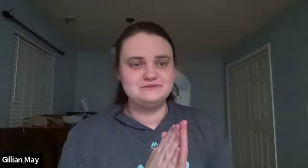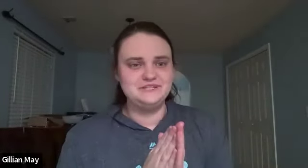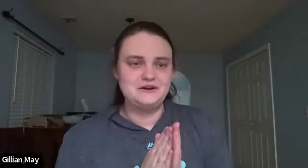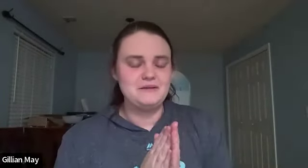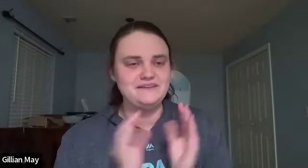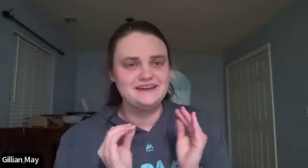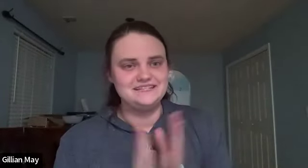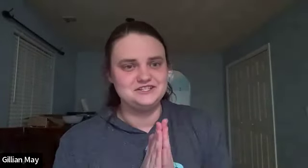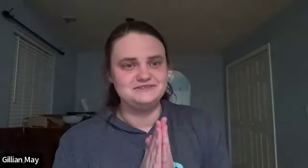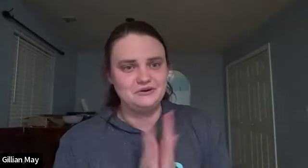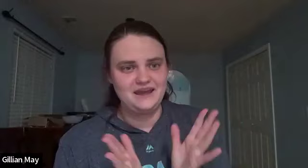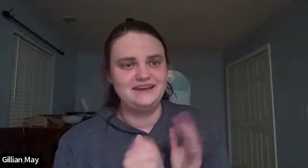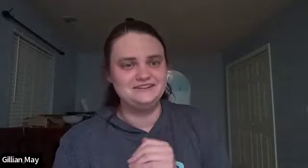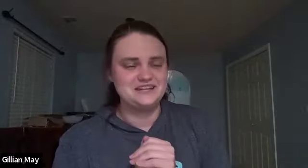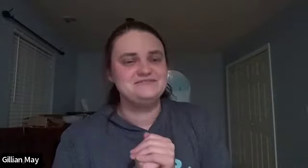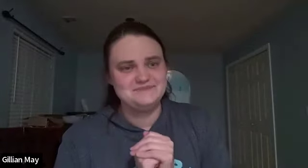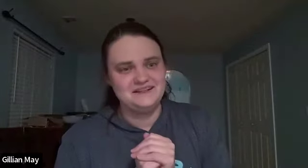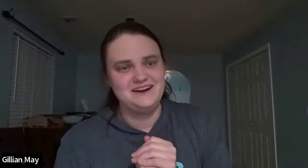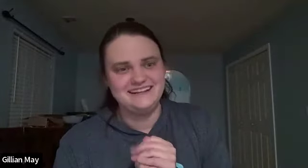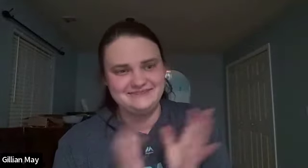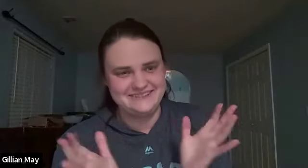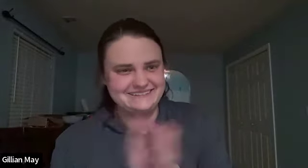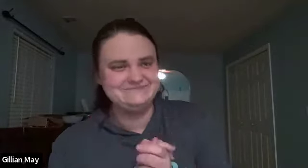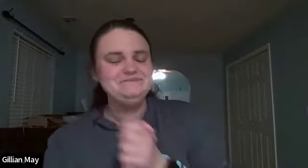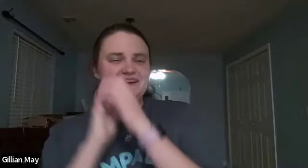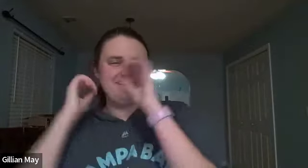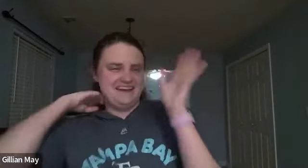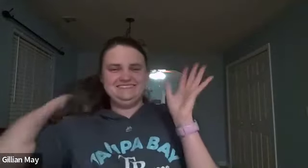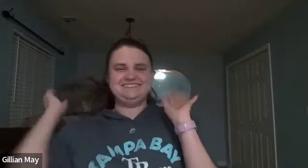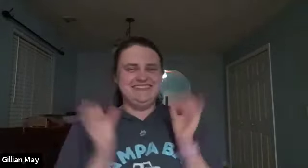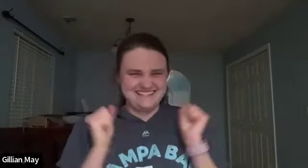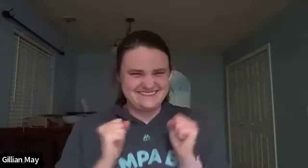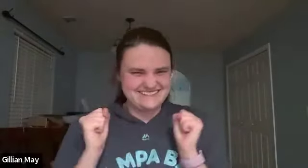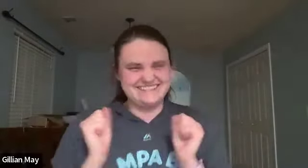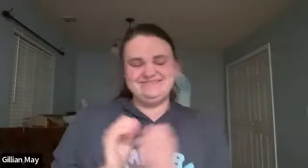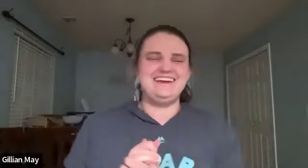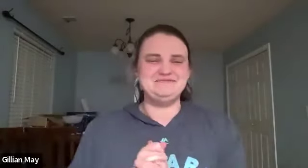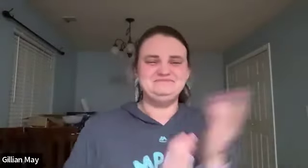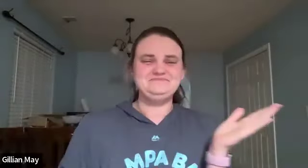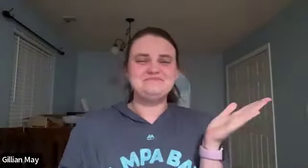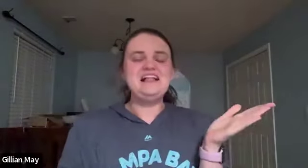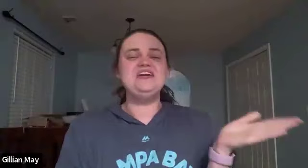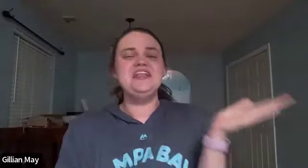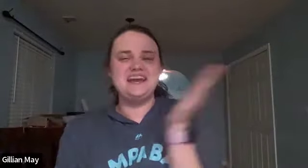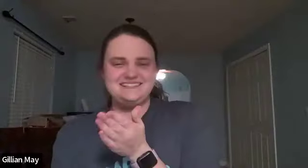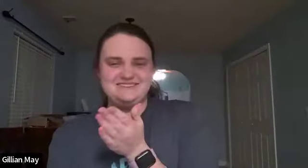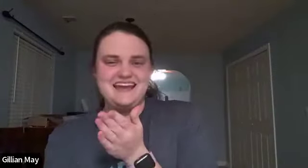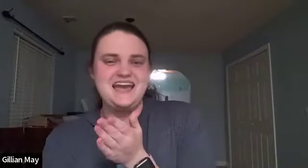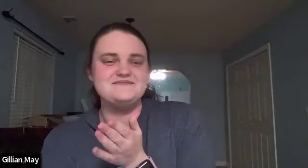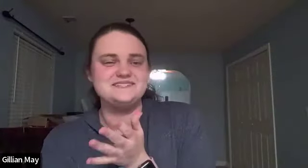to, I'm like that teacher. Okay, you're just gonna have to smile and nod and get with it. Okay, so yes, that was so good. Okay, the next one I have is